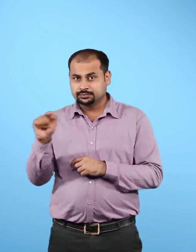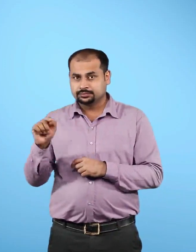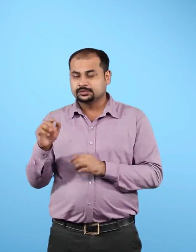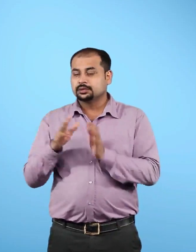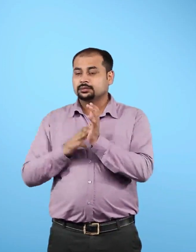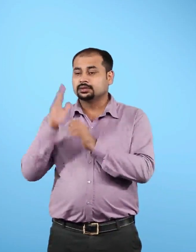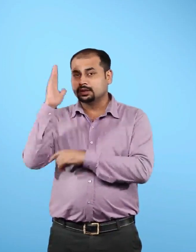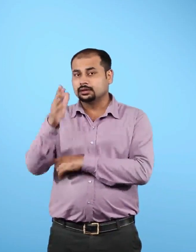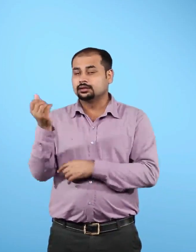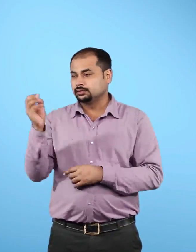Dash meters.